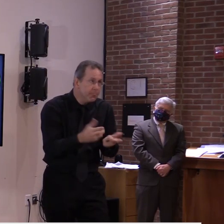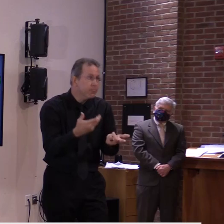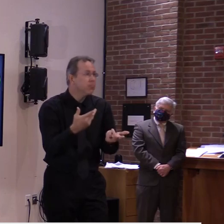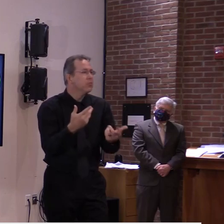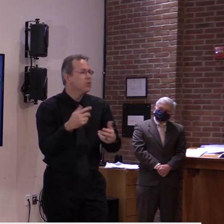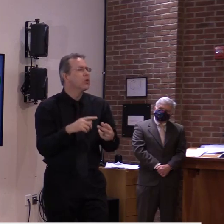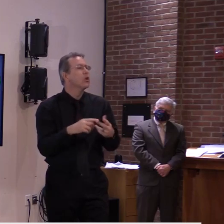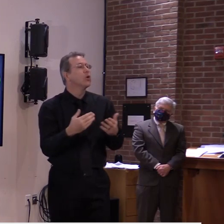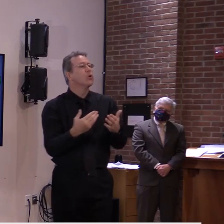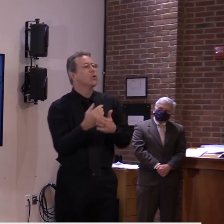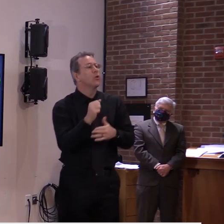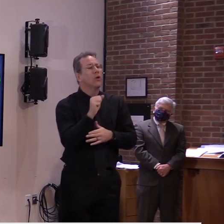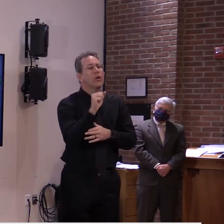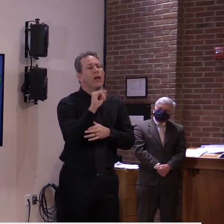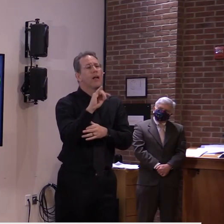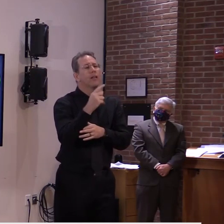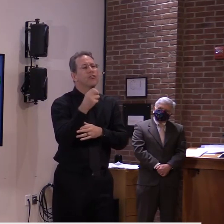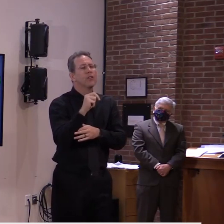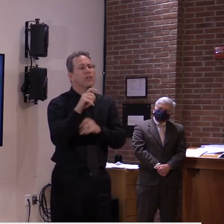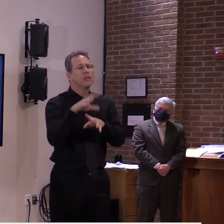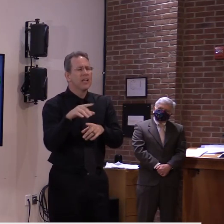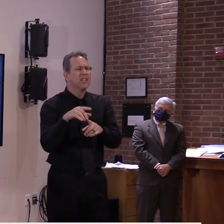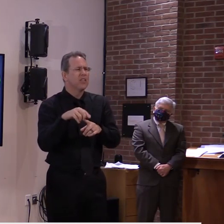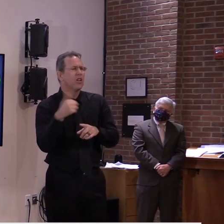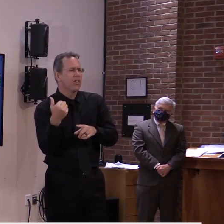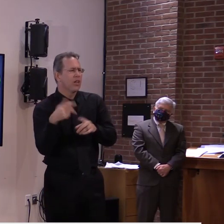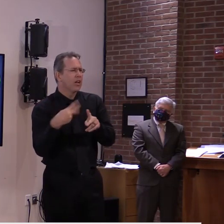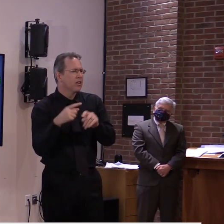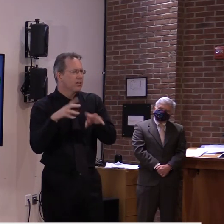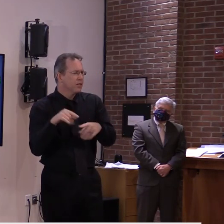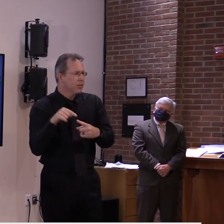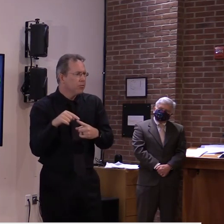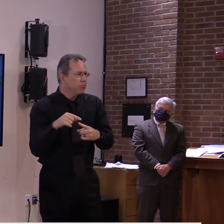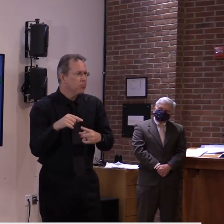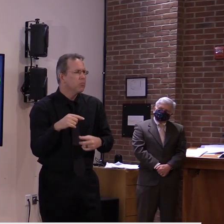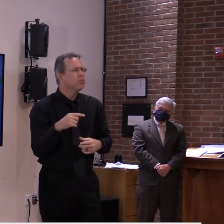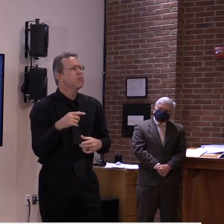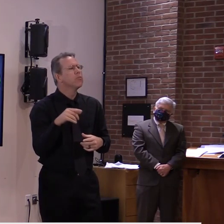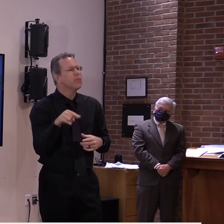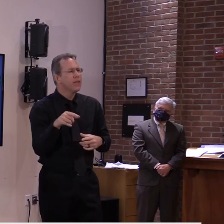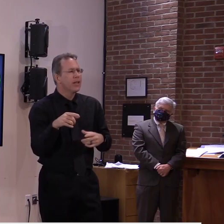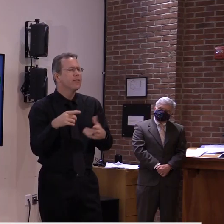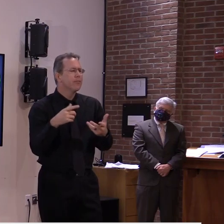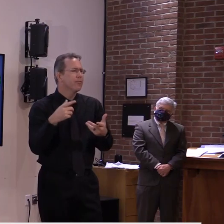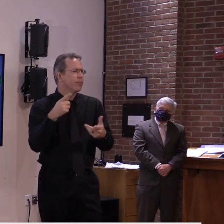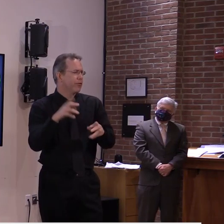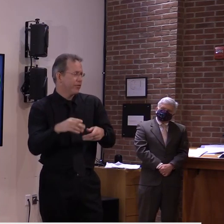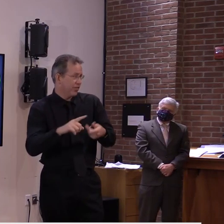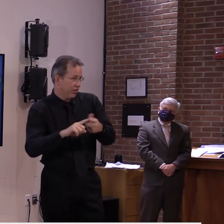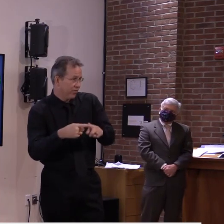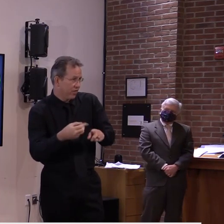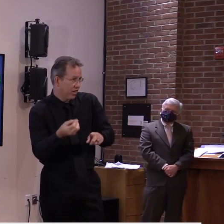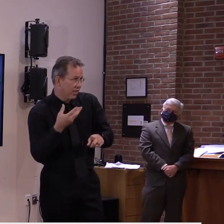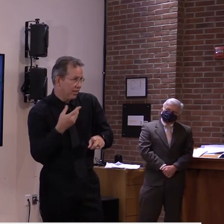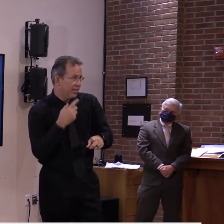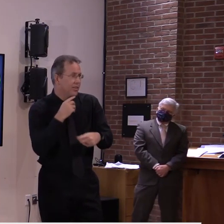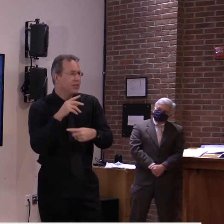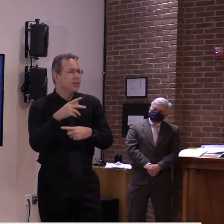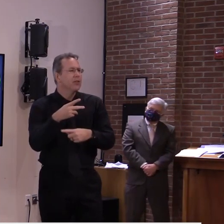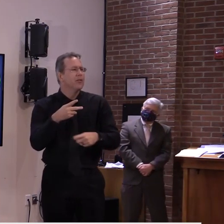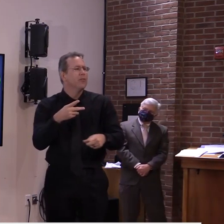I do have to, you know, accept the fact you're saying rapid PCR for your friend, but the odds are heavily in favor of them having had a